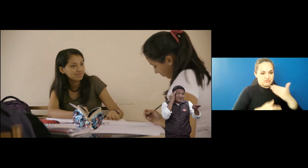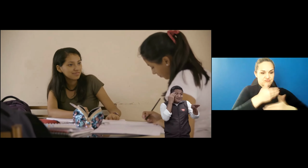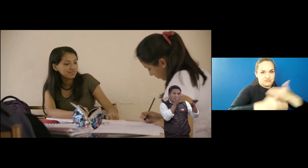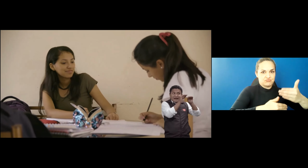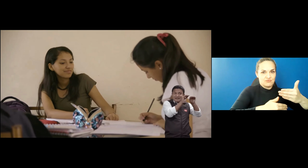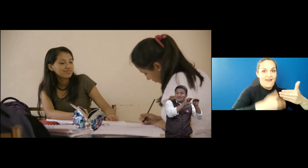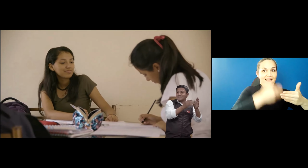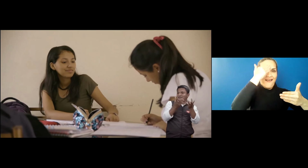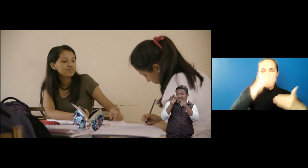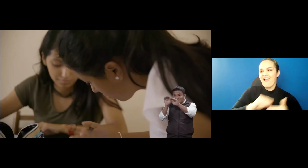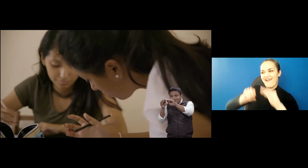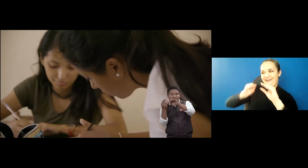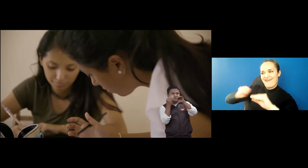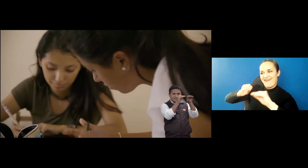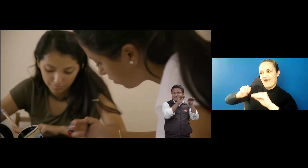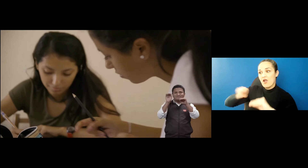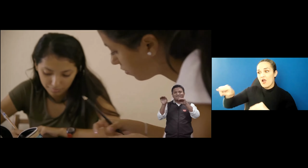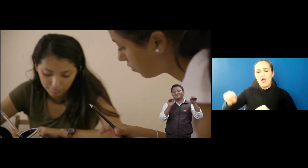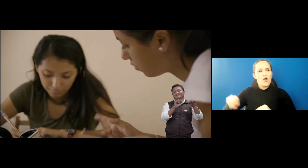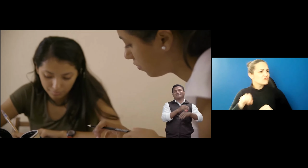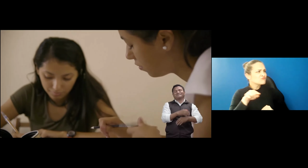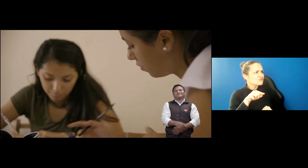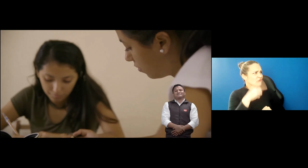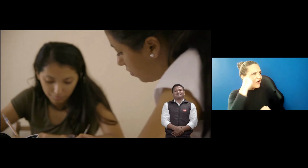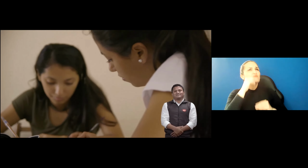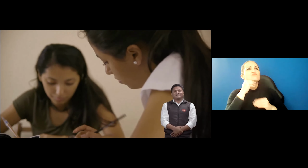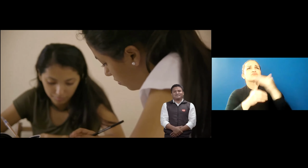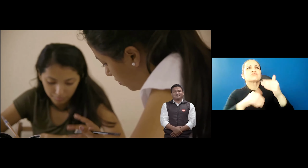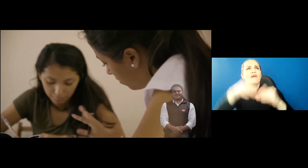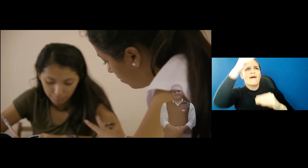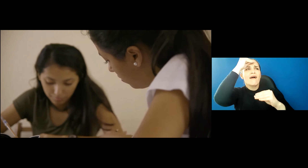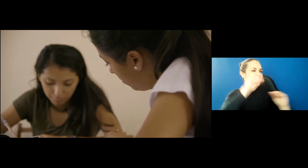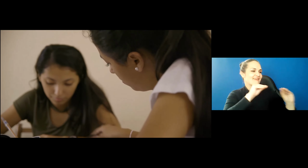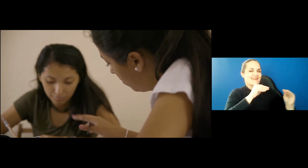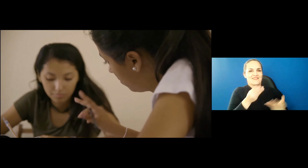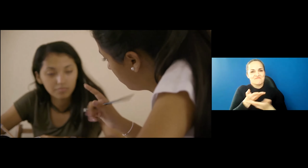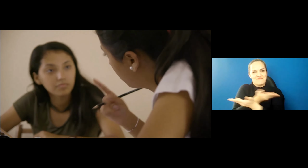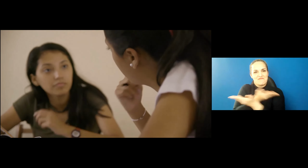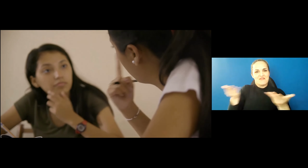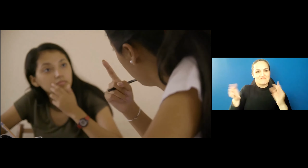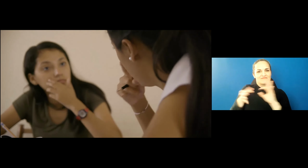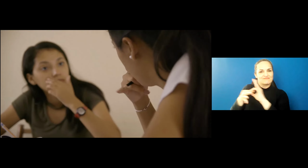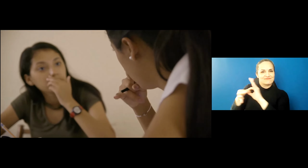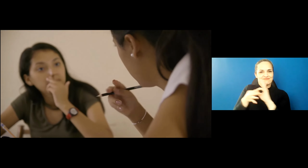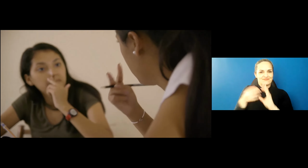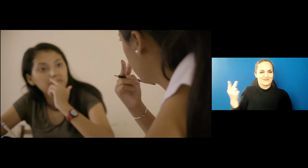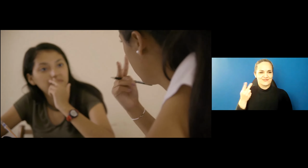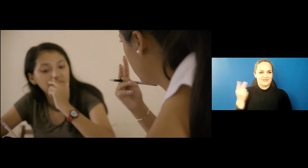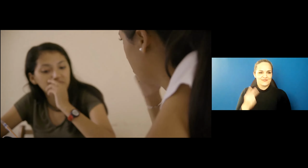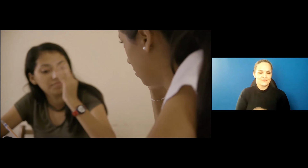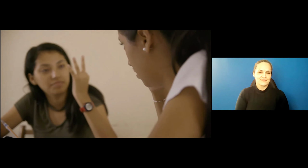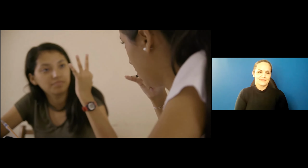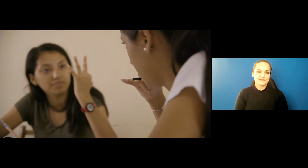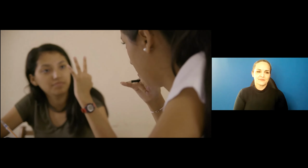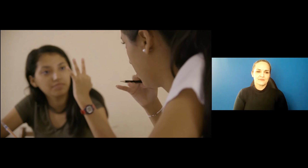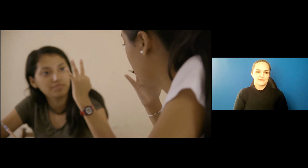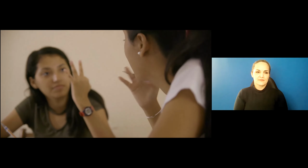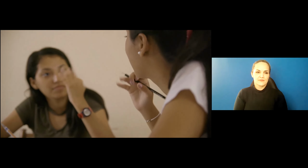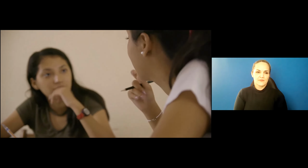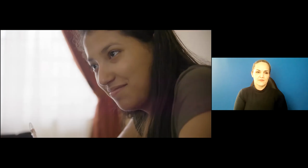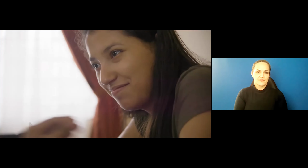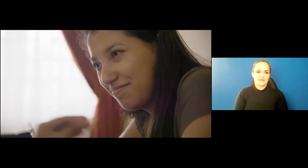classes. And so one of us can maybe progress a little faster than the other one and help the other one, or vice versa.